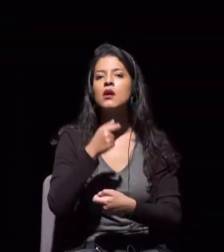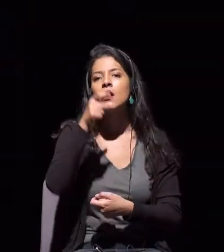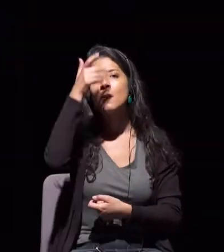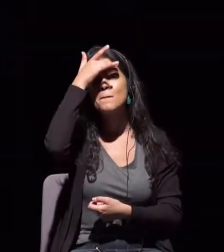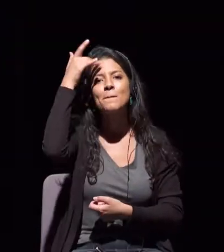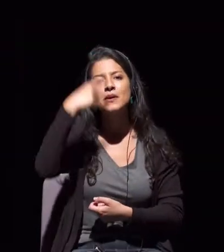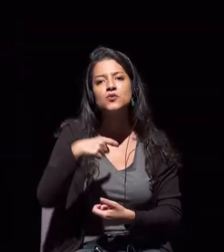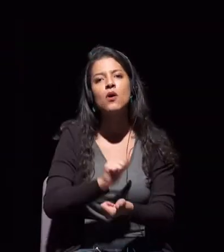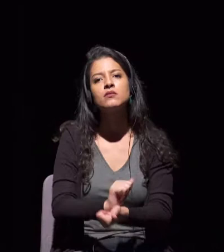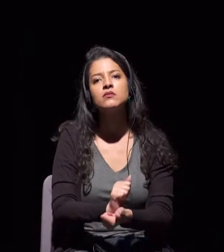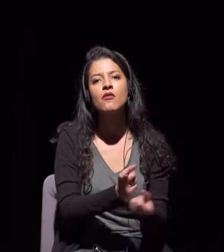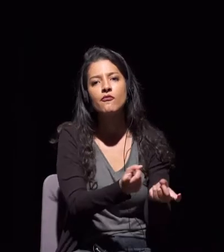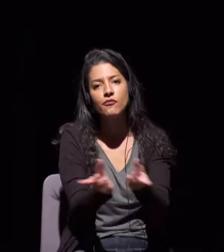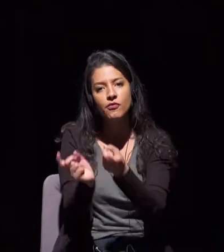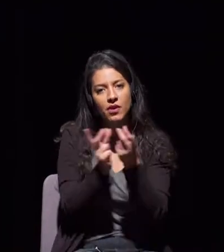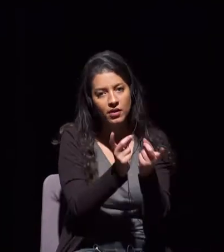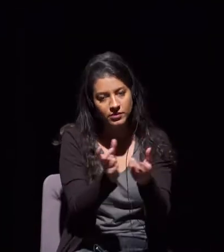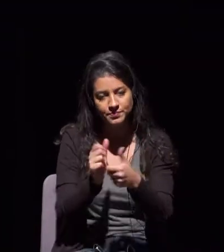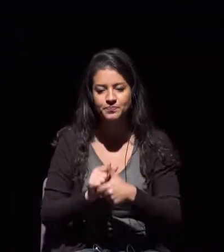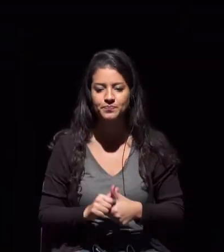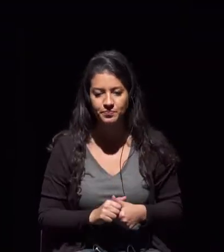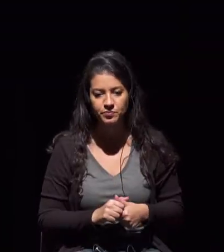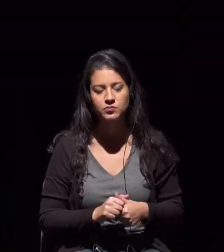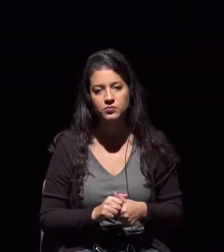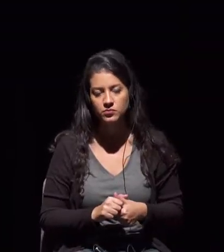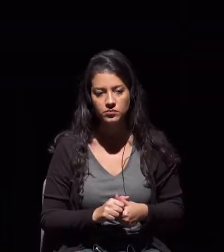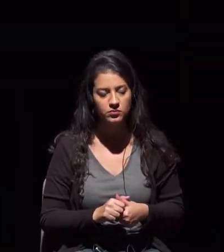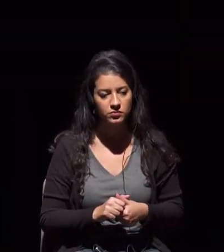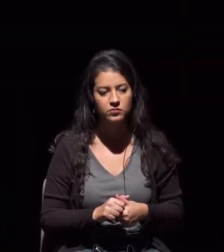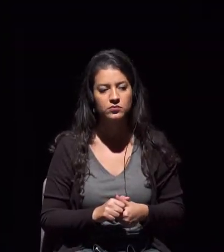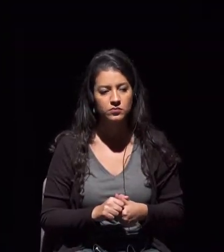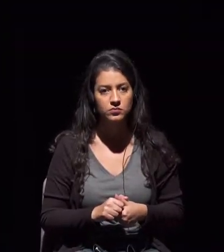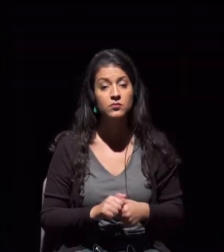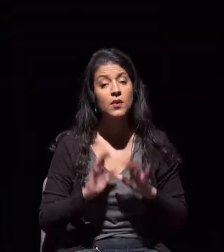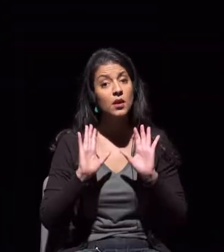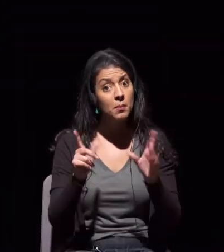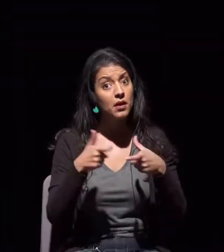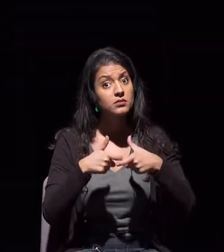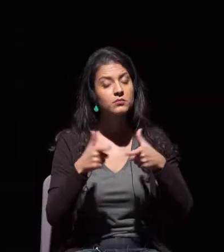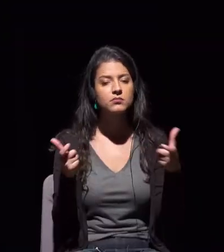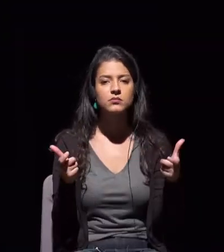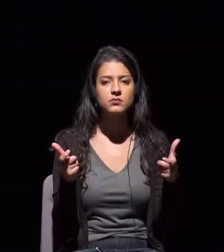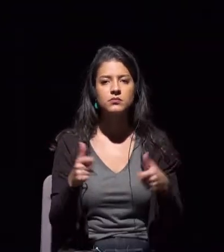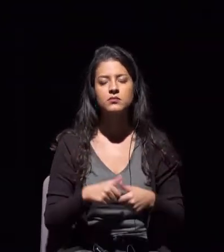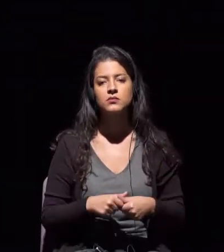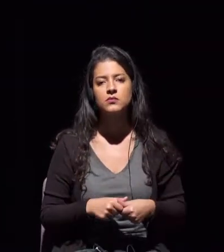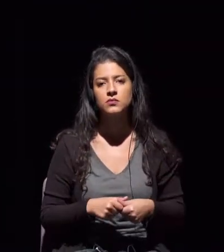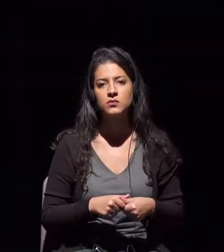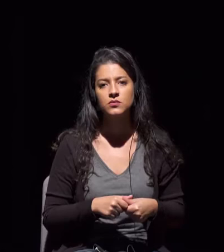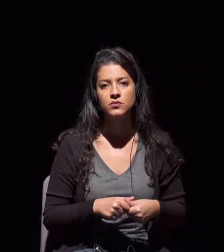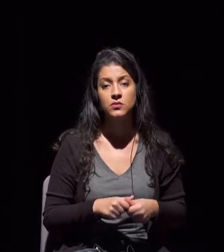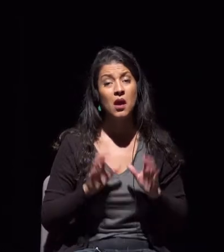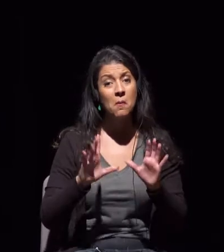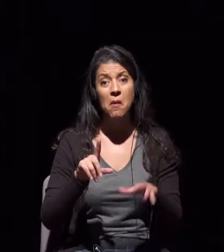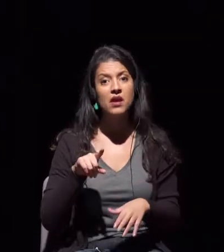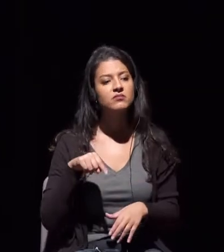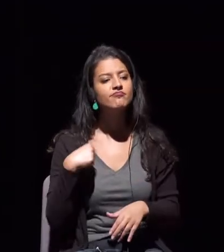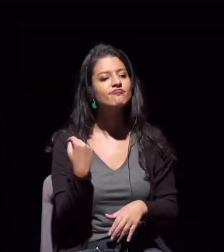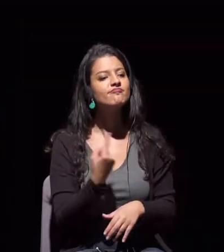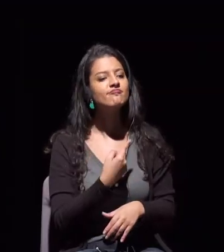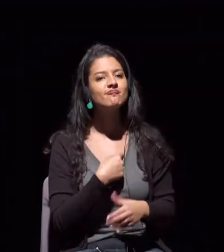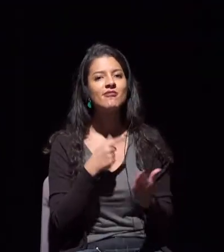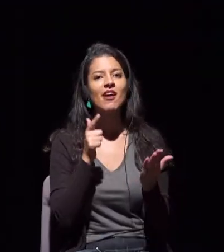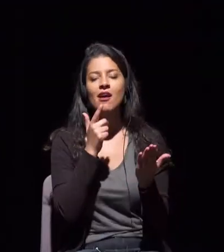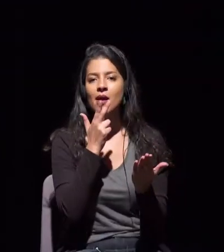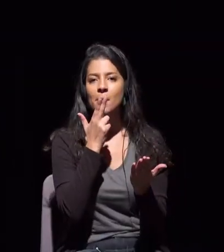slave mart. But, you know, for the most part, it doesn't even exist in the brochures about the city. And so this little